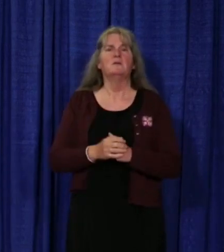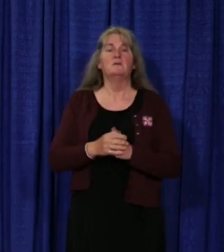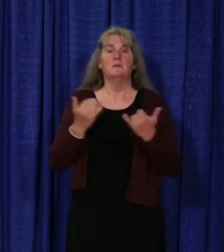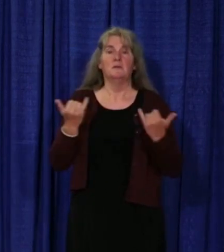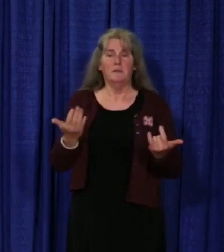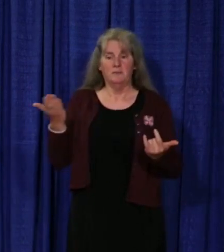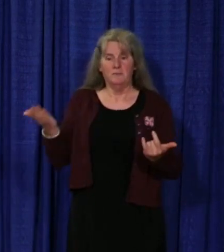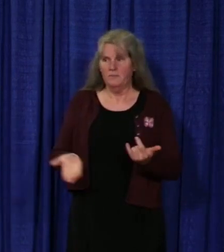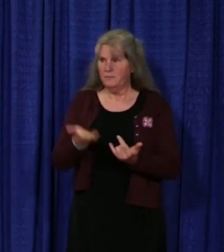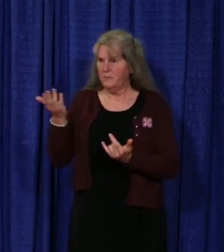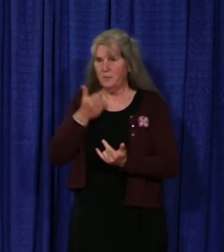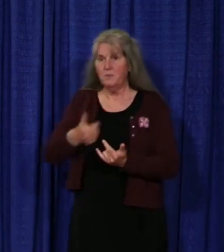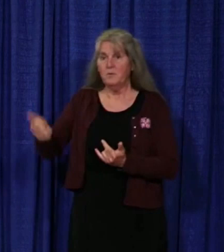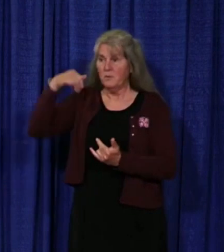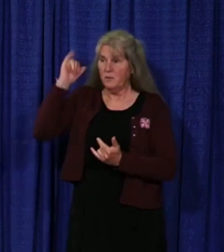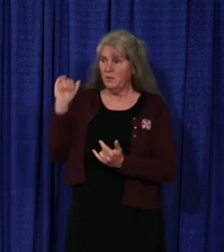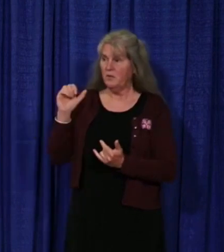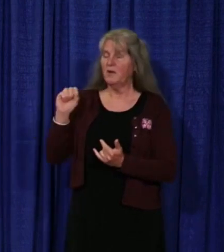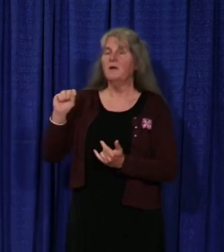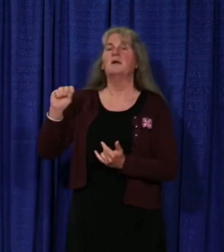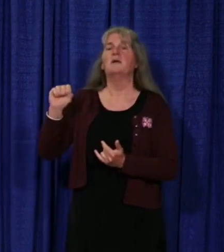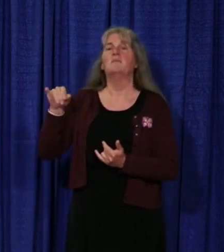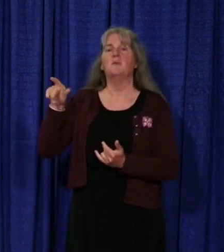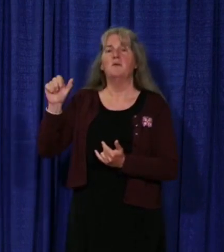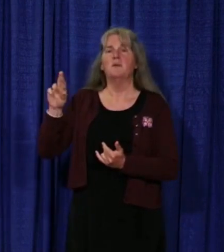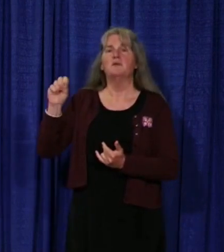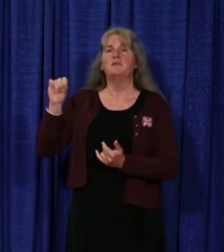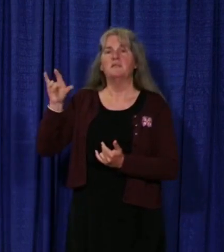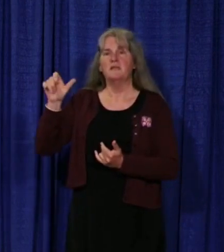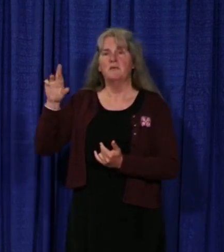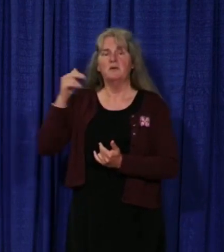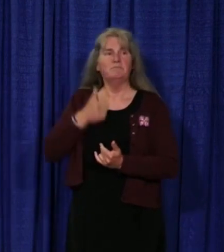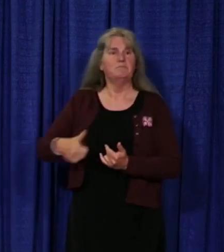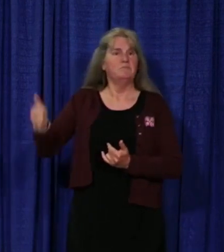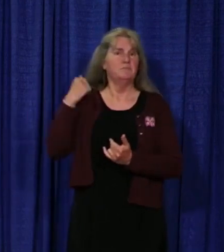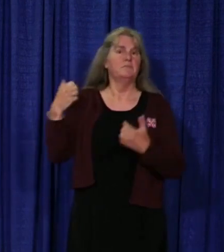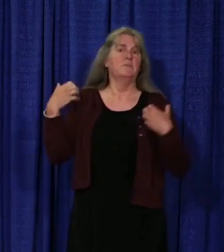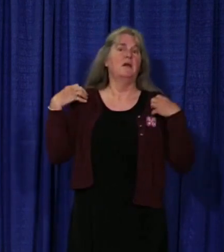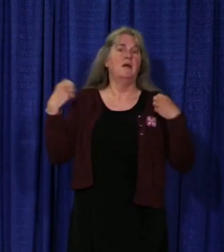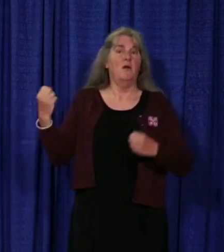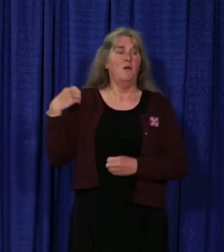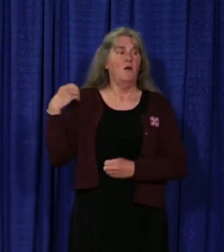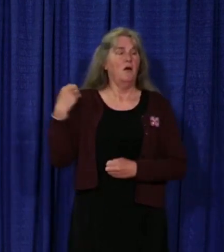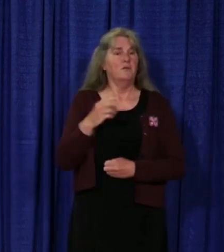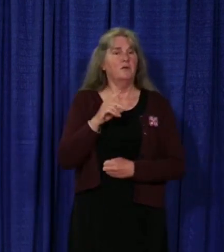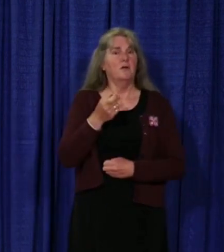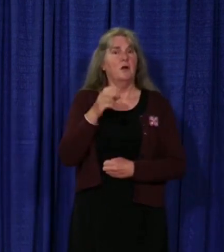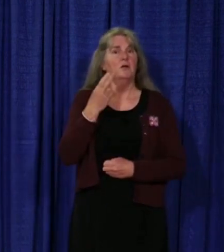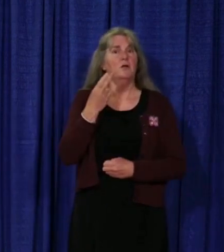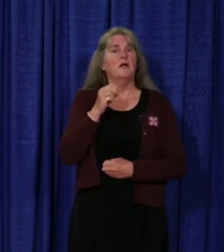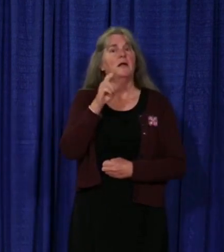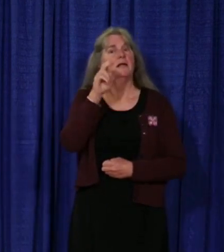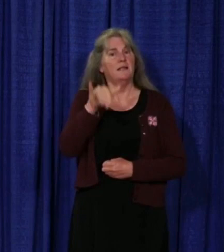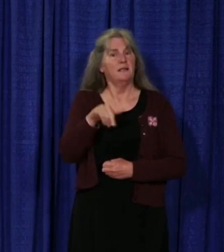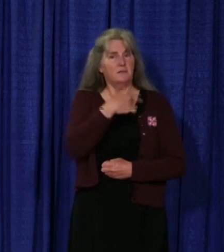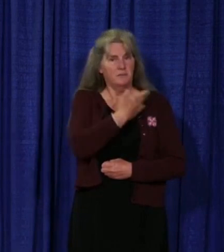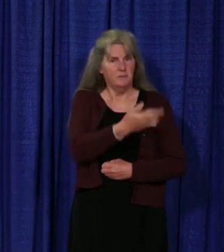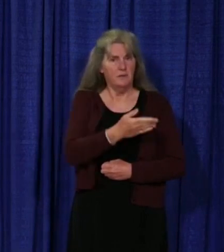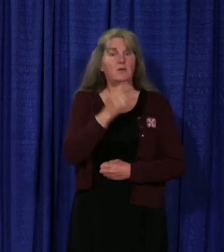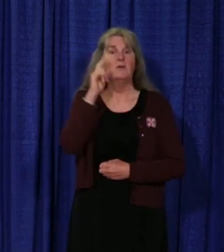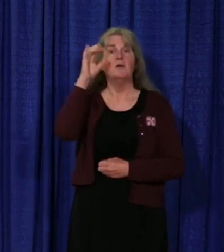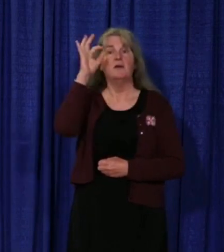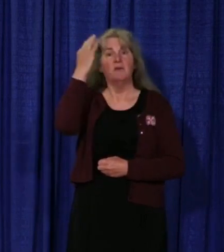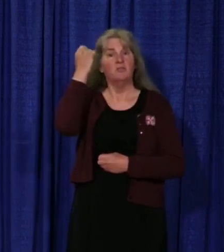joined today by the Yukon Premier Sandy Silver and the Yukon's Chief Medical Officer of Health, Dr. Brendan Hanley. We also have with us André Boursier from French